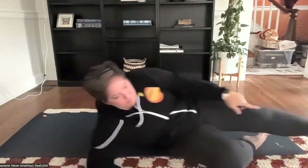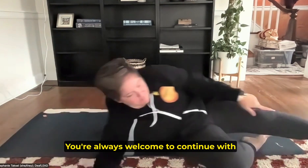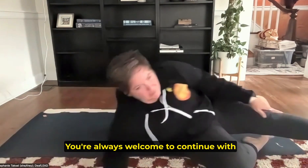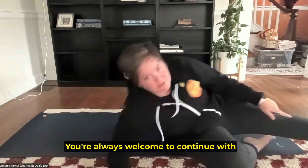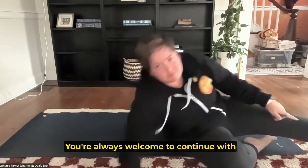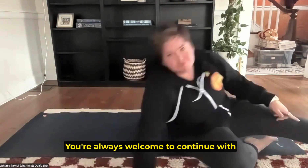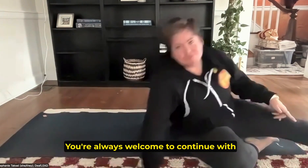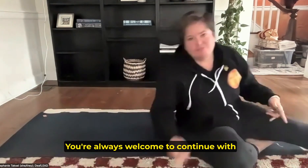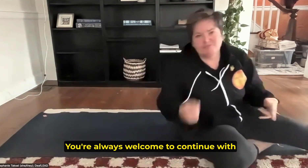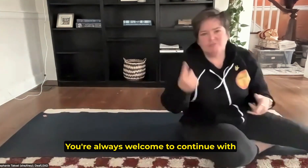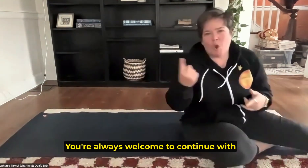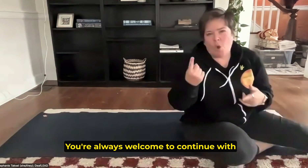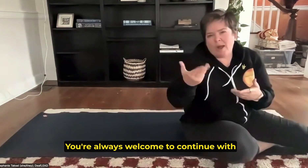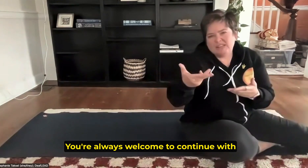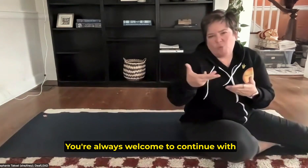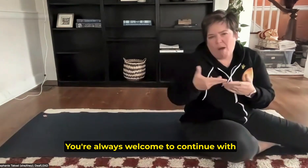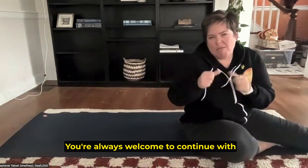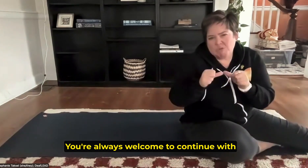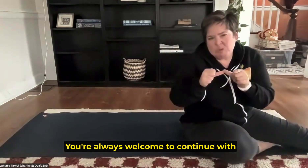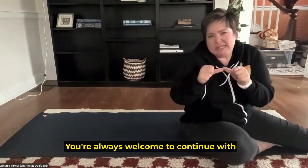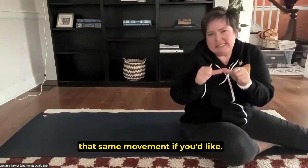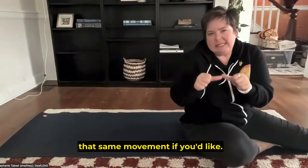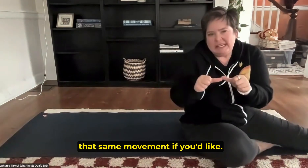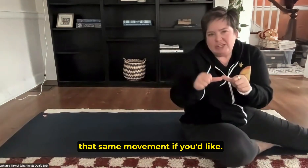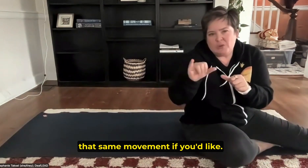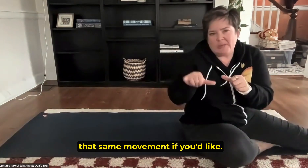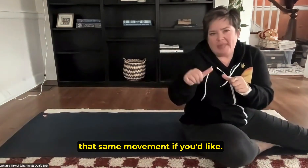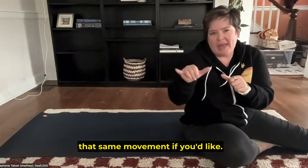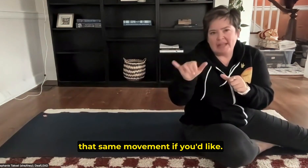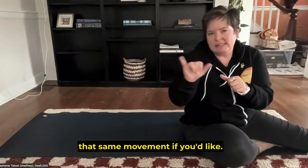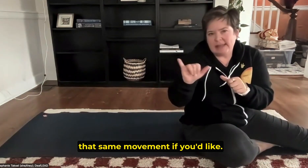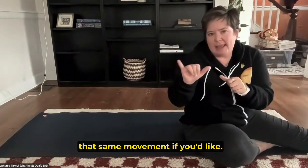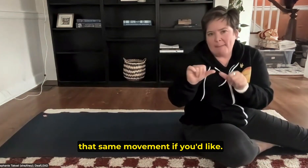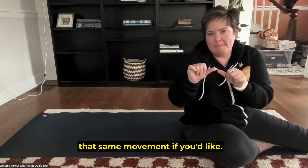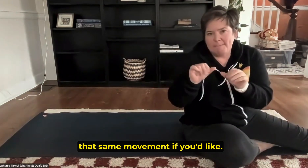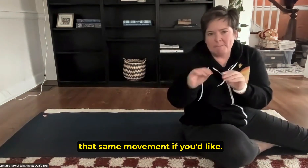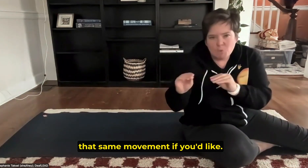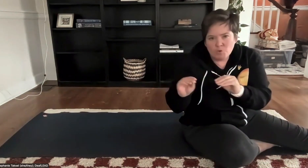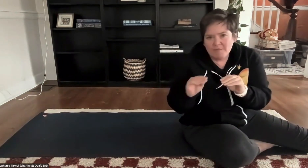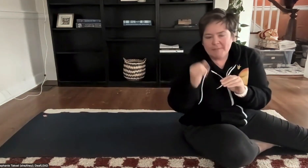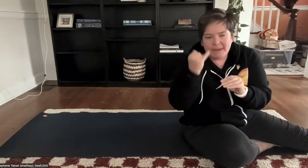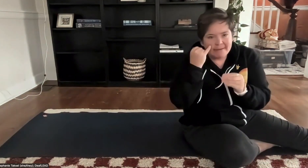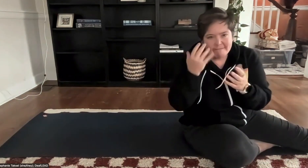You're always welcome to continue with that same movement if you'd like.